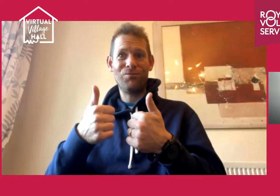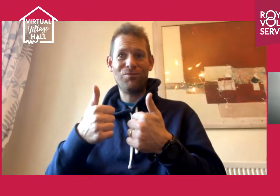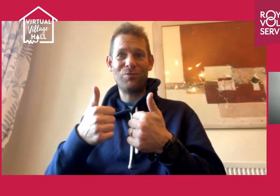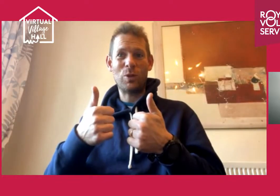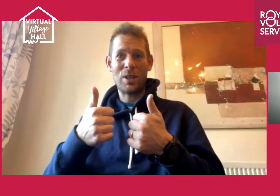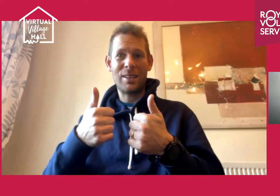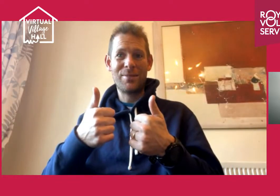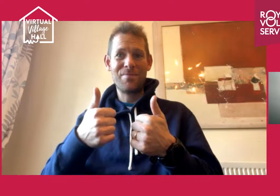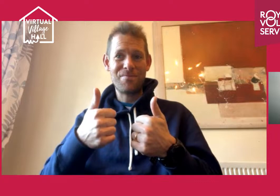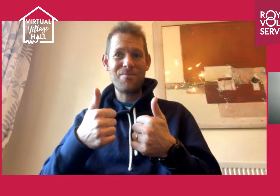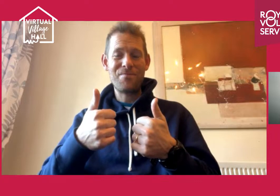Okay.